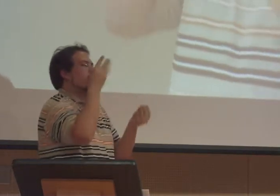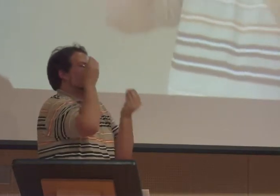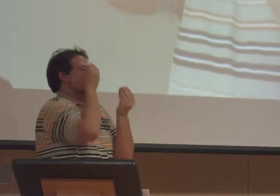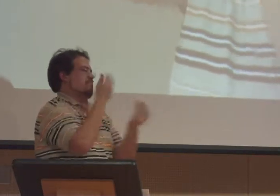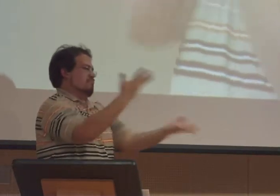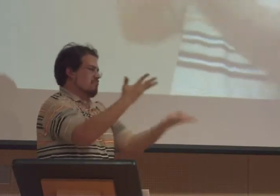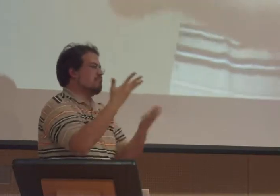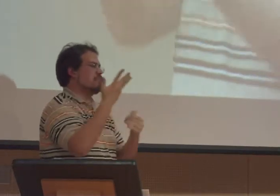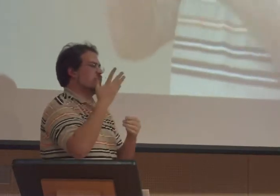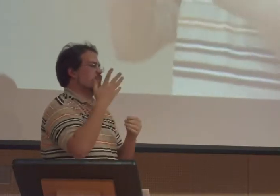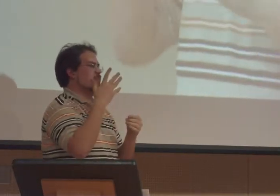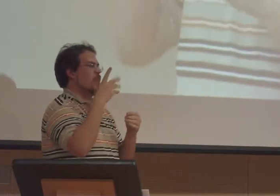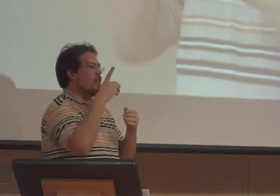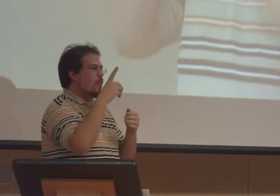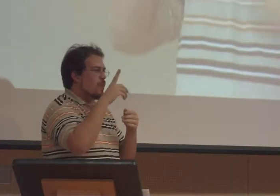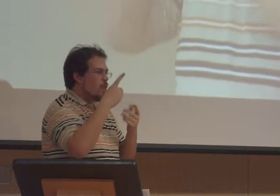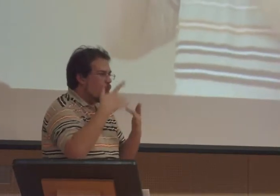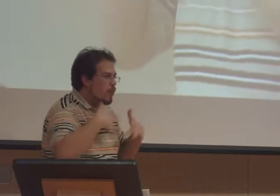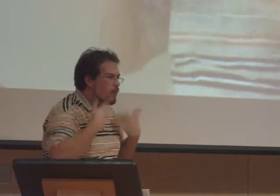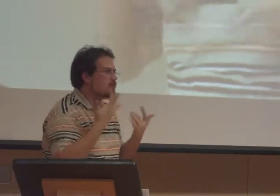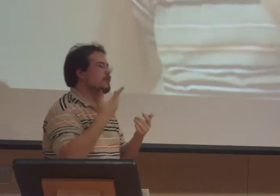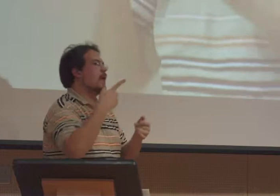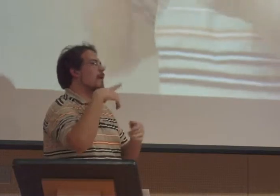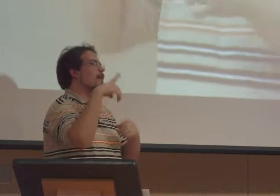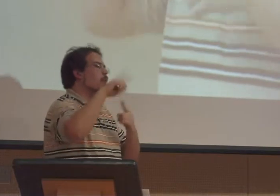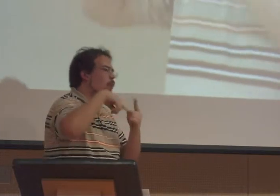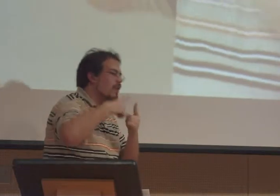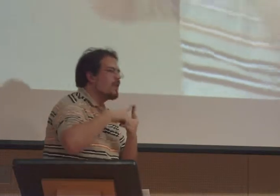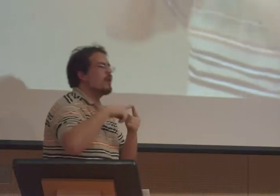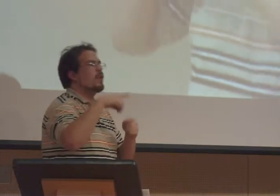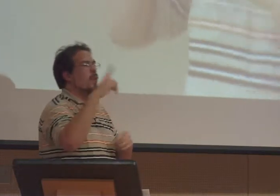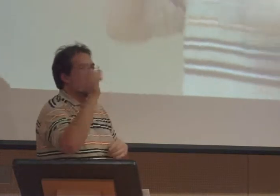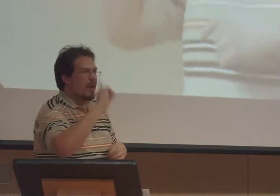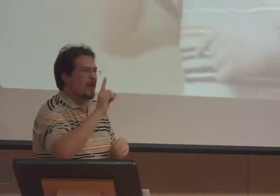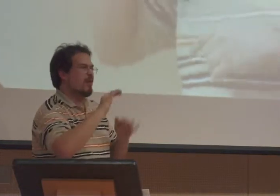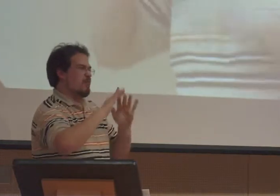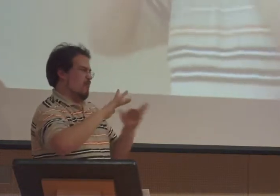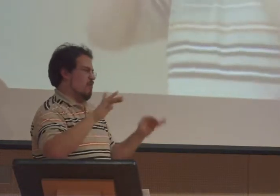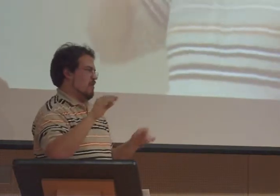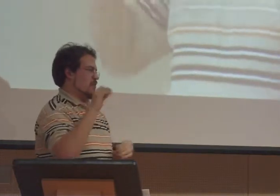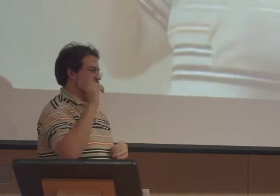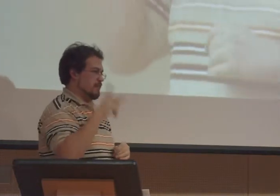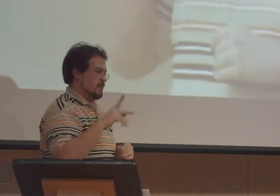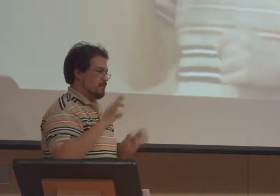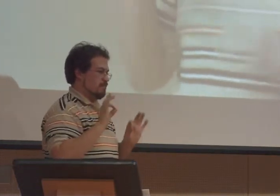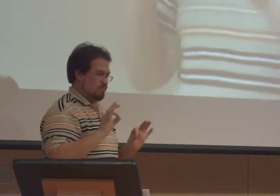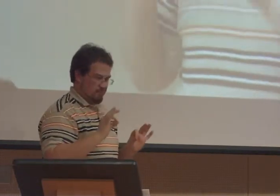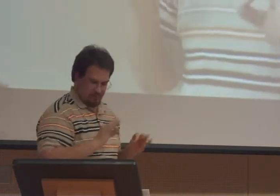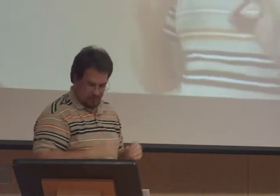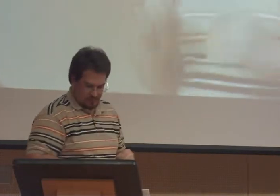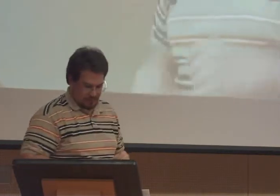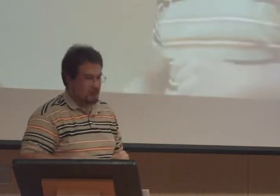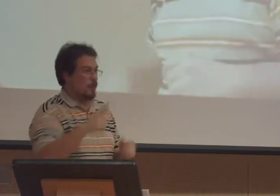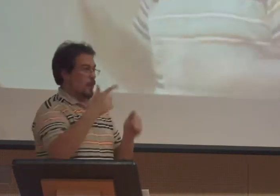And then once we get more concrete information, we'll be sharing that with you all. And again, that will be the wins and the